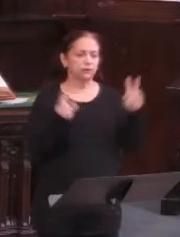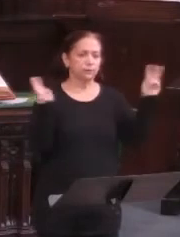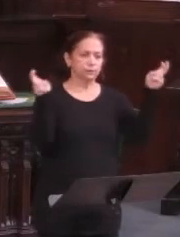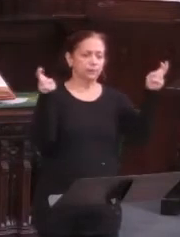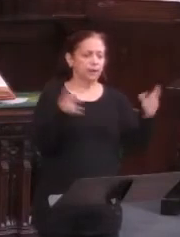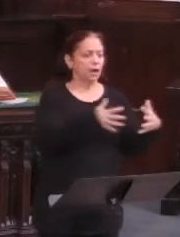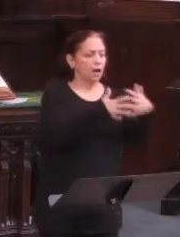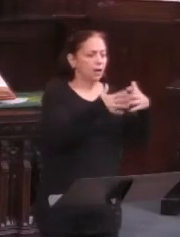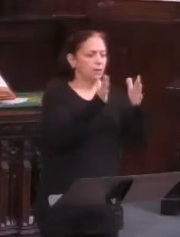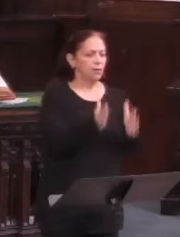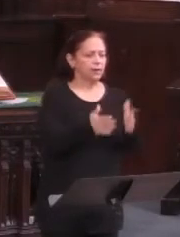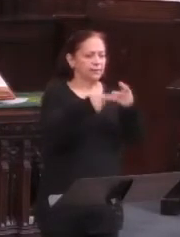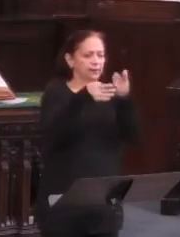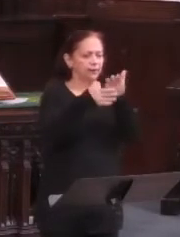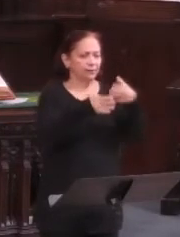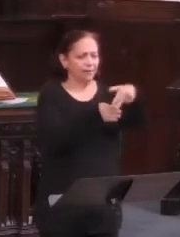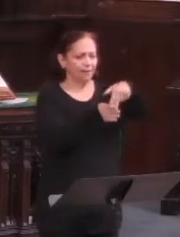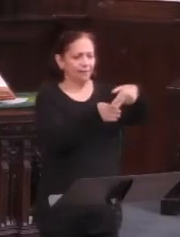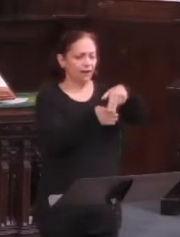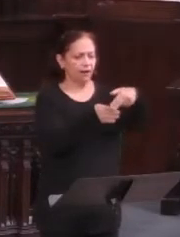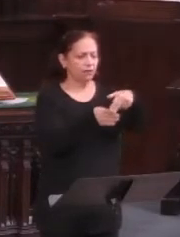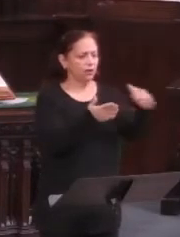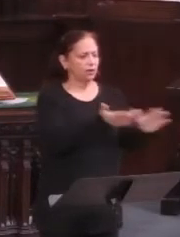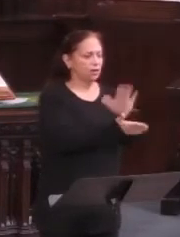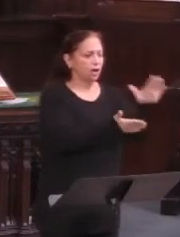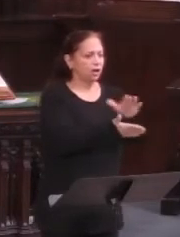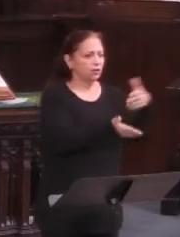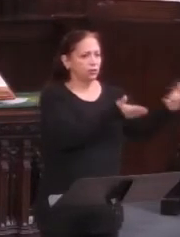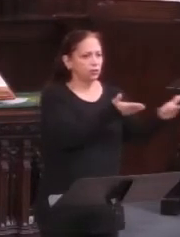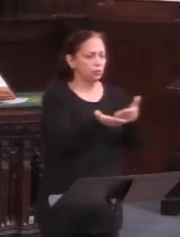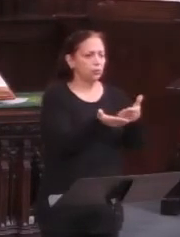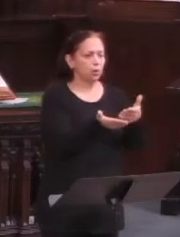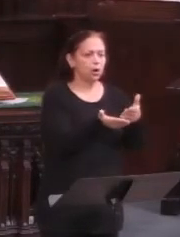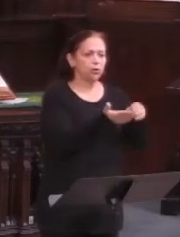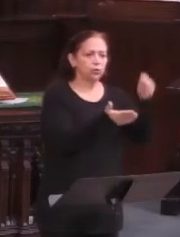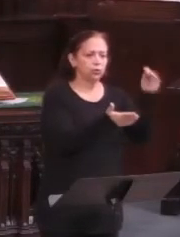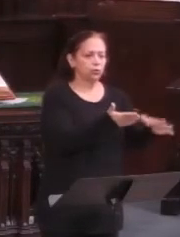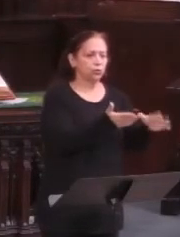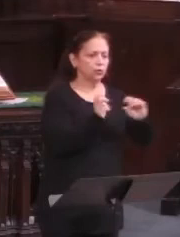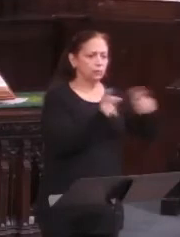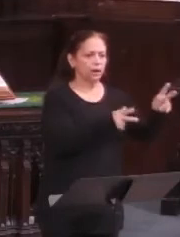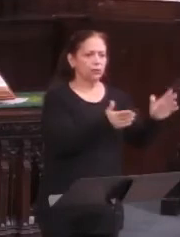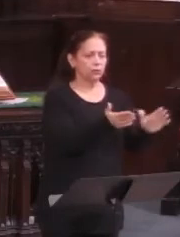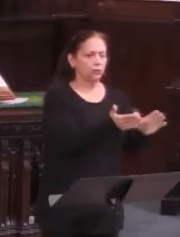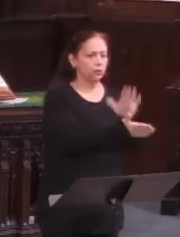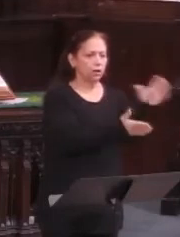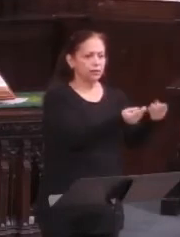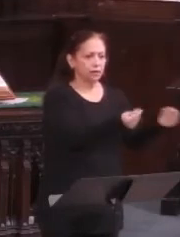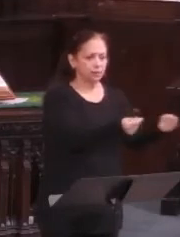Americans are divided on whether colleges that brought students back to campus made the right decision.